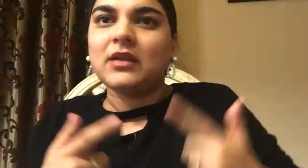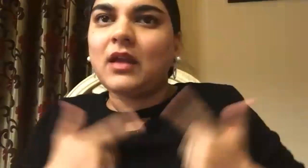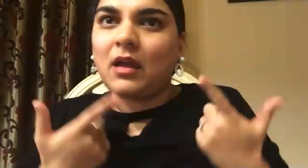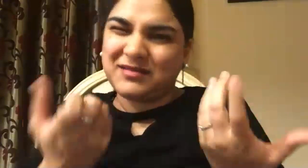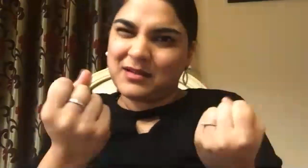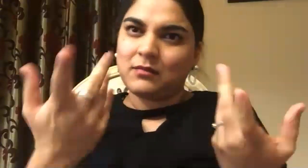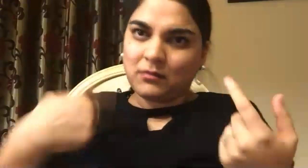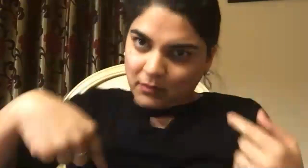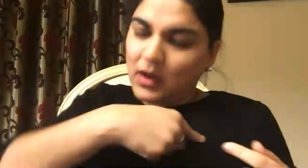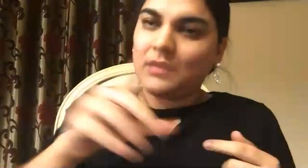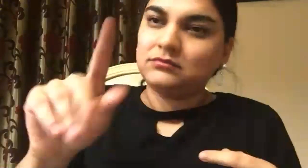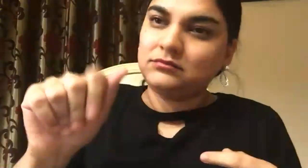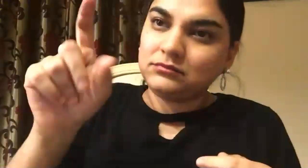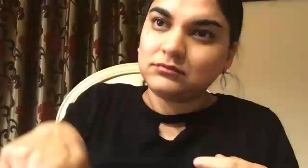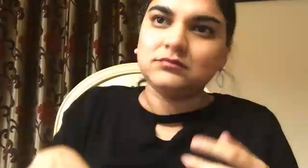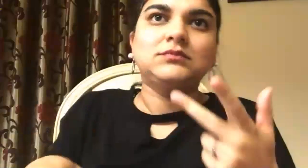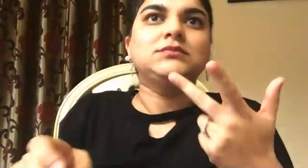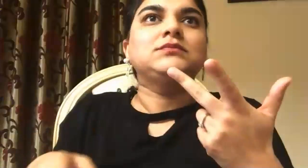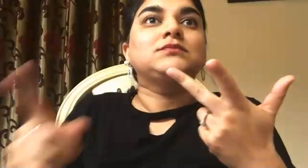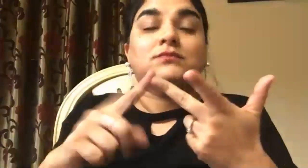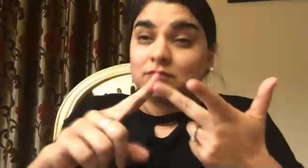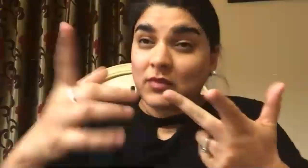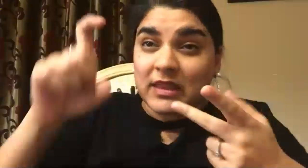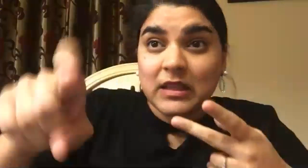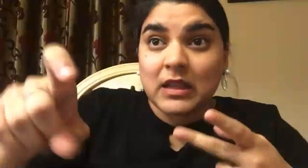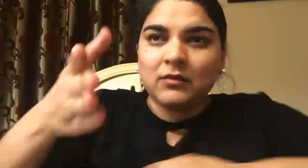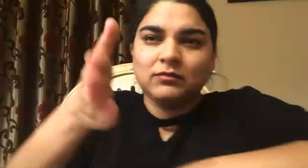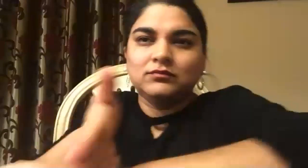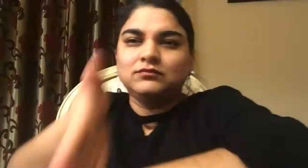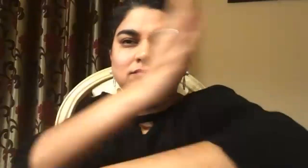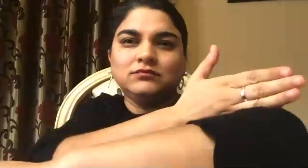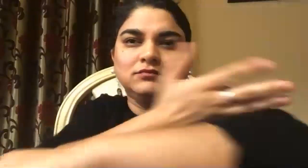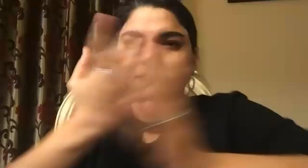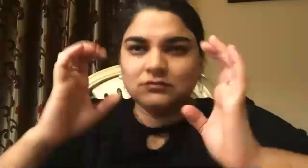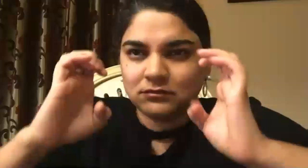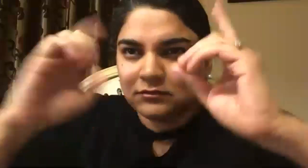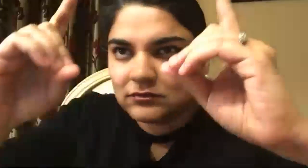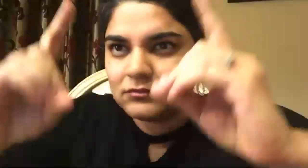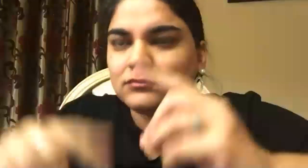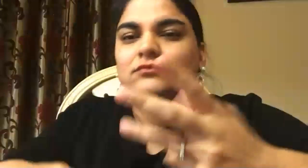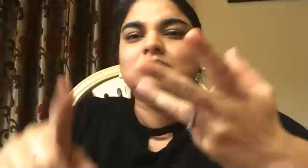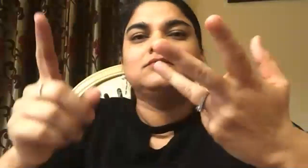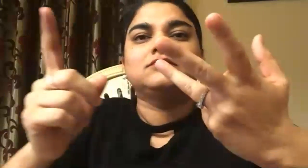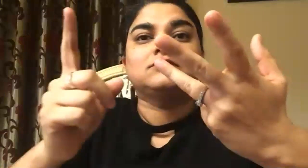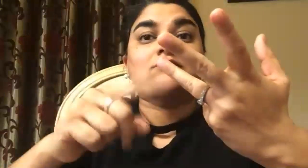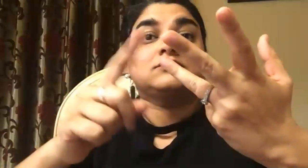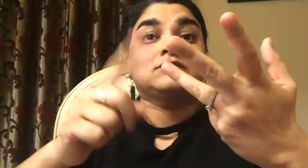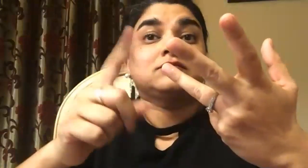You know, same thing, hearing people, deaf people, they have better jobs, they have better lives. So we need that, we need to be involved in that standard,